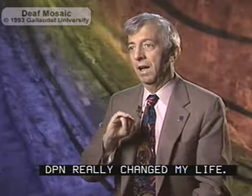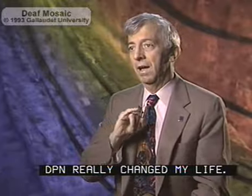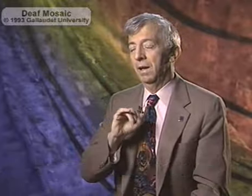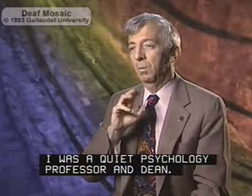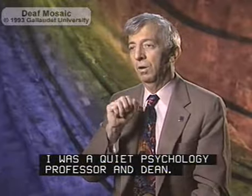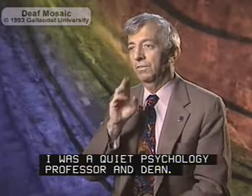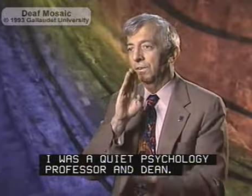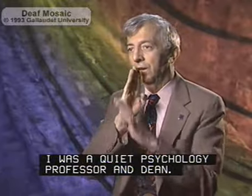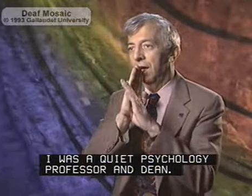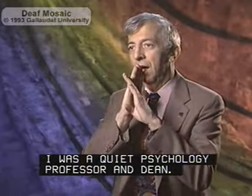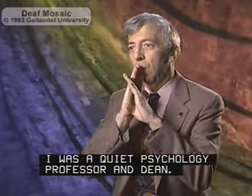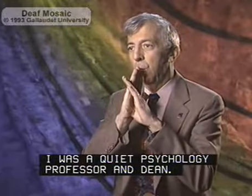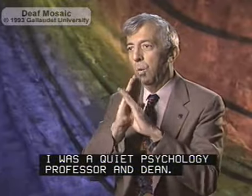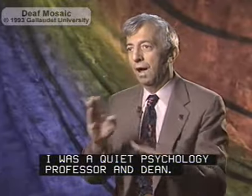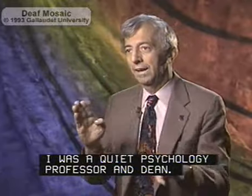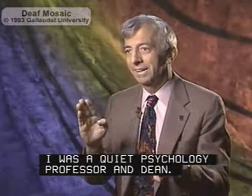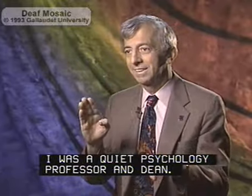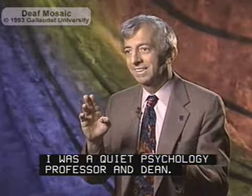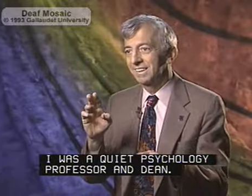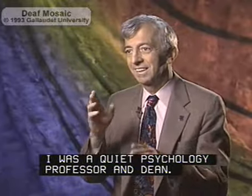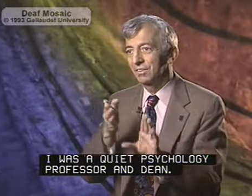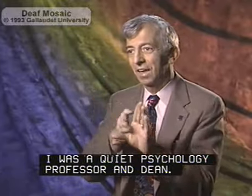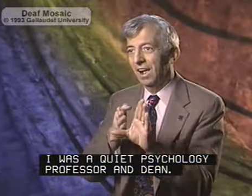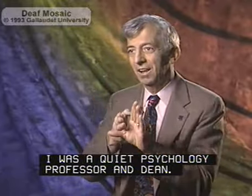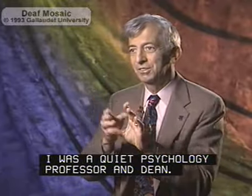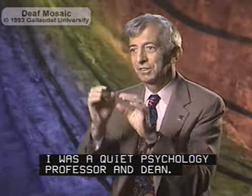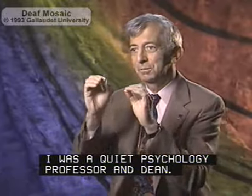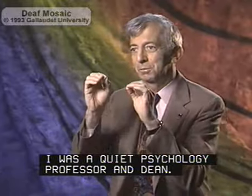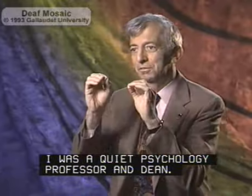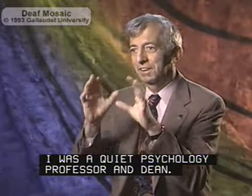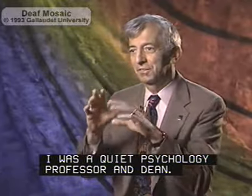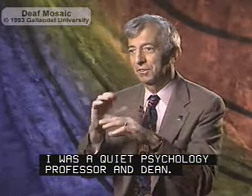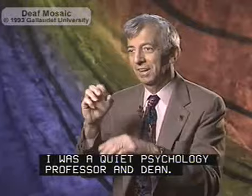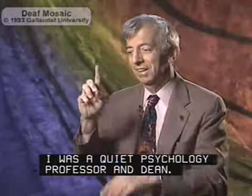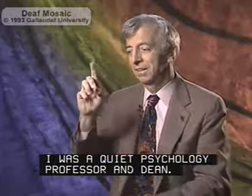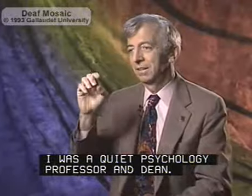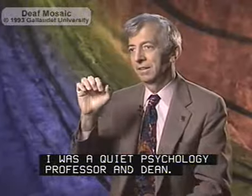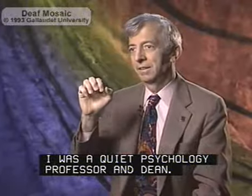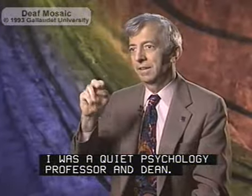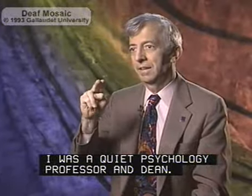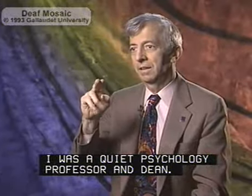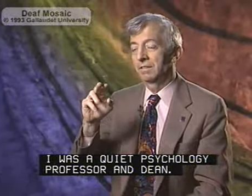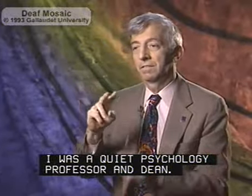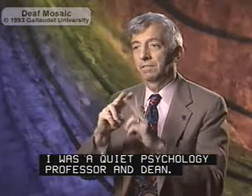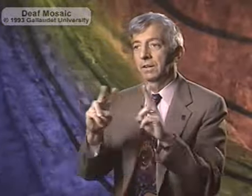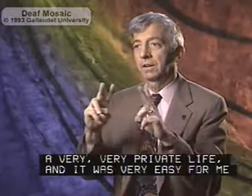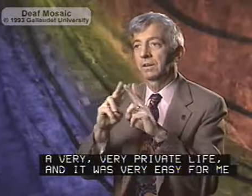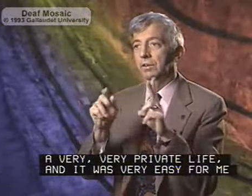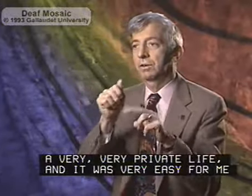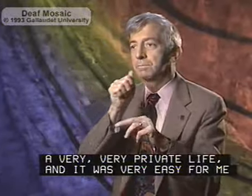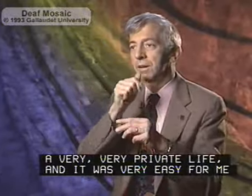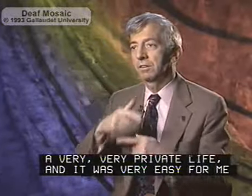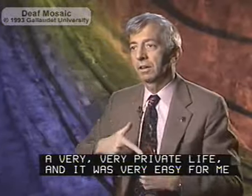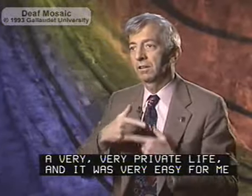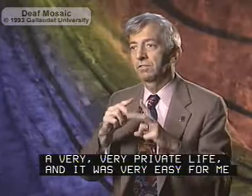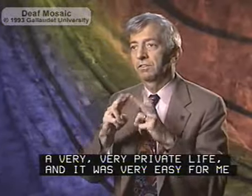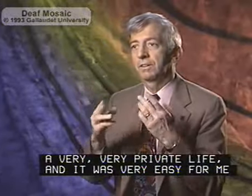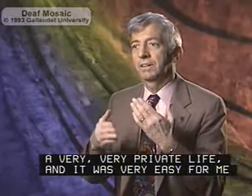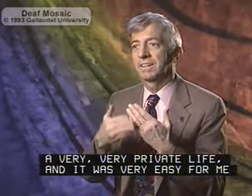I was a quiet psychology professor and dean, very, very private life, very easy